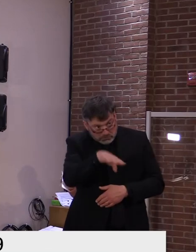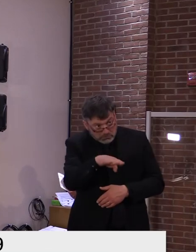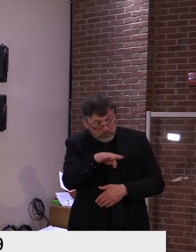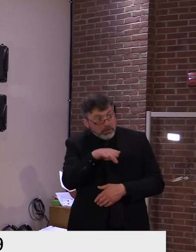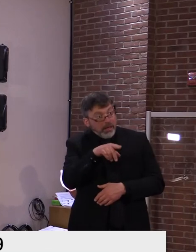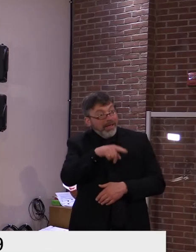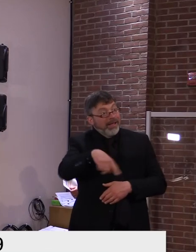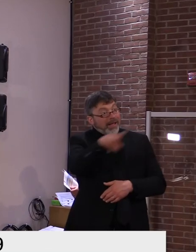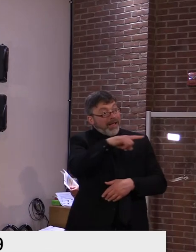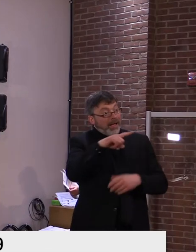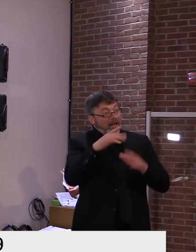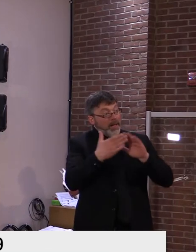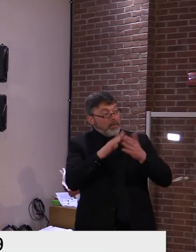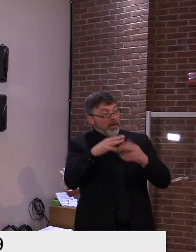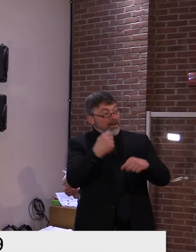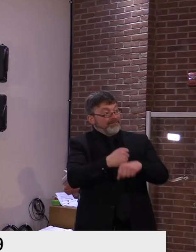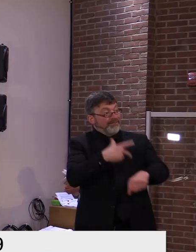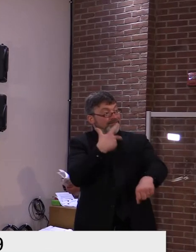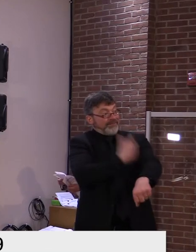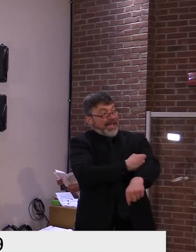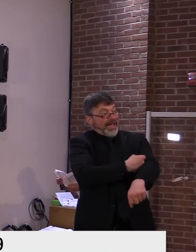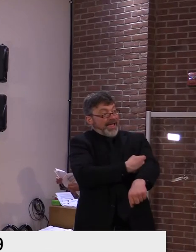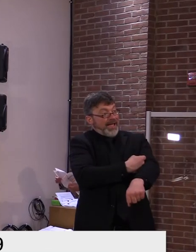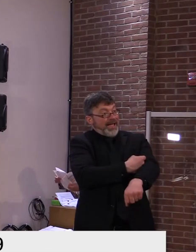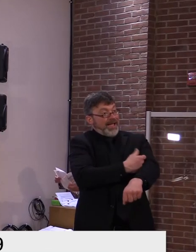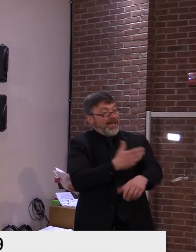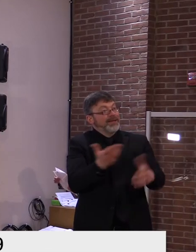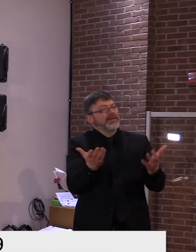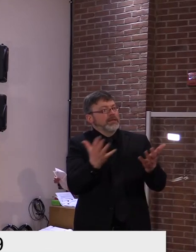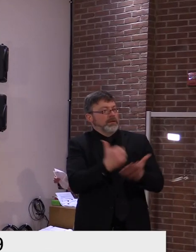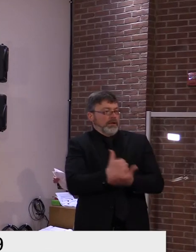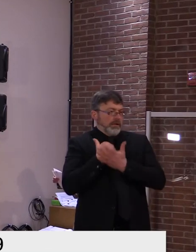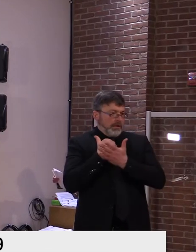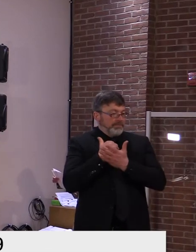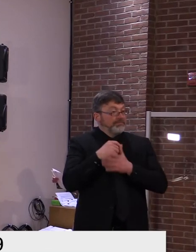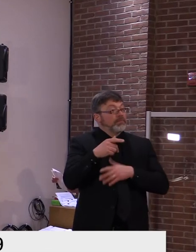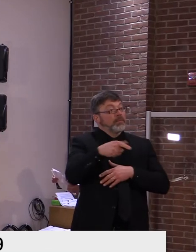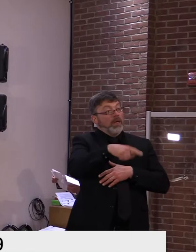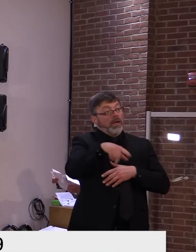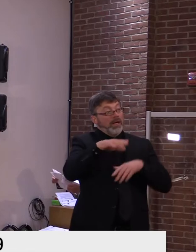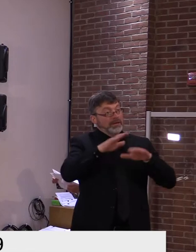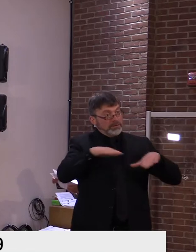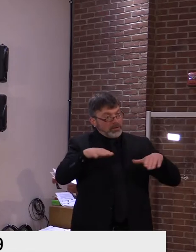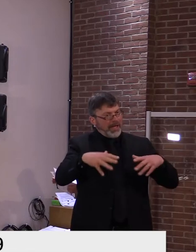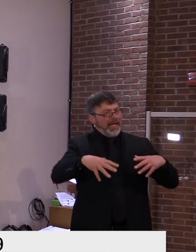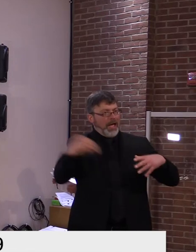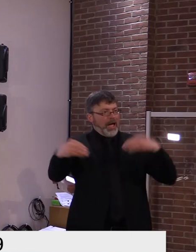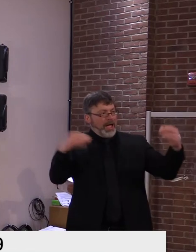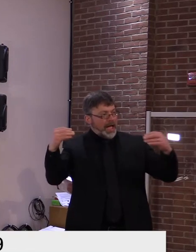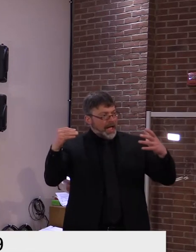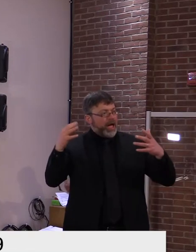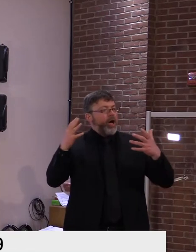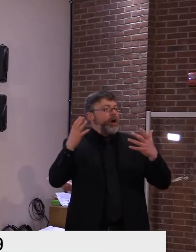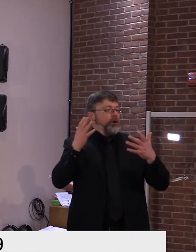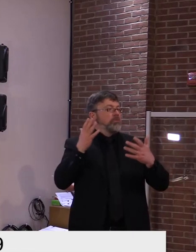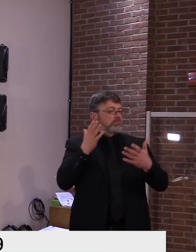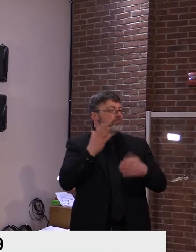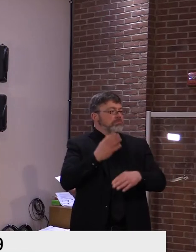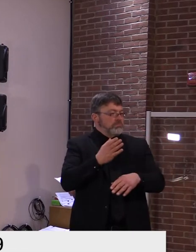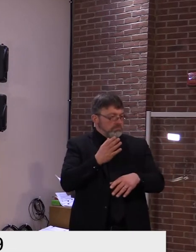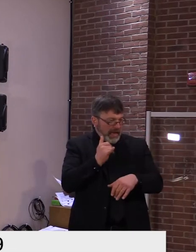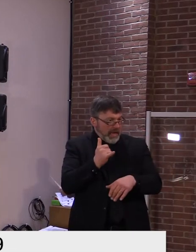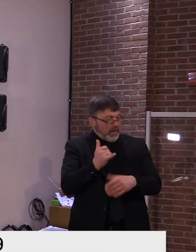will be heading in the right direction, which allow us to make modifications to the guidance in areas like distancing, which in